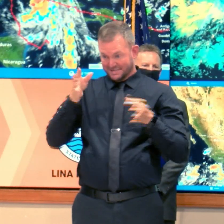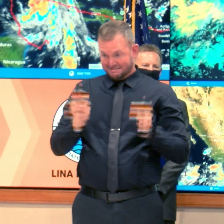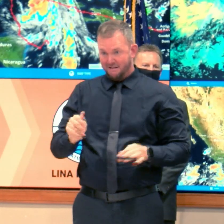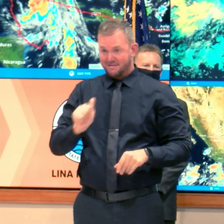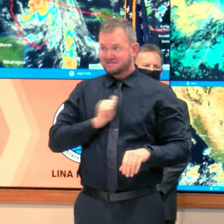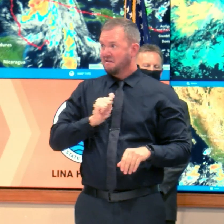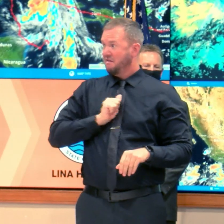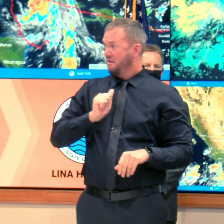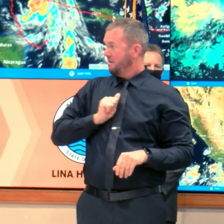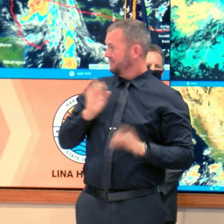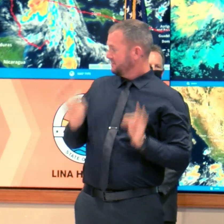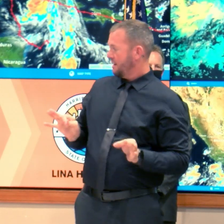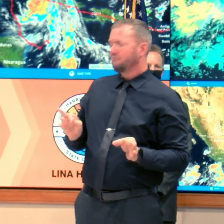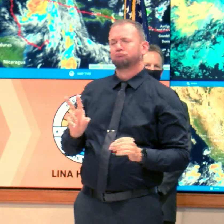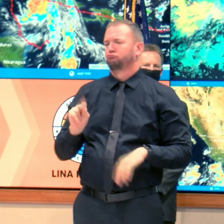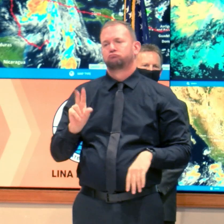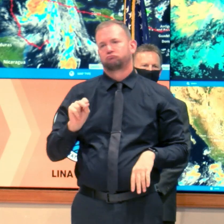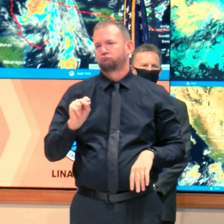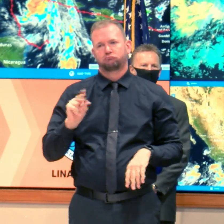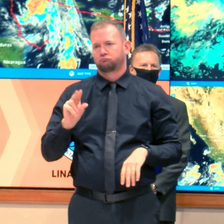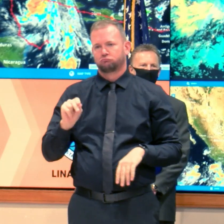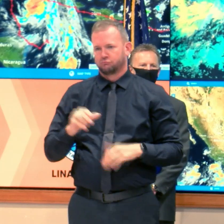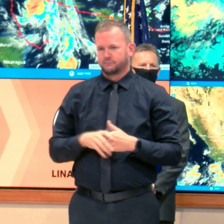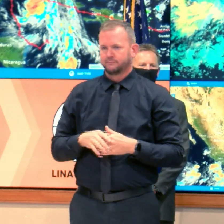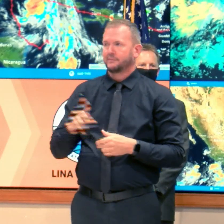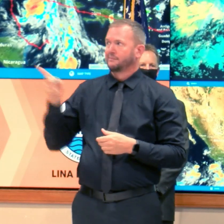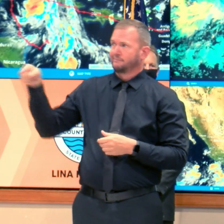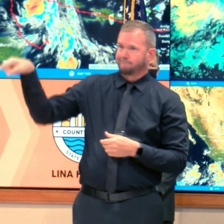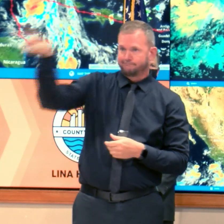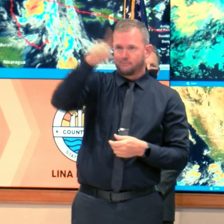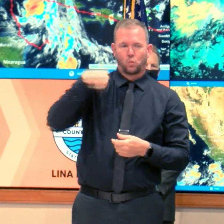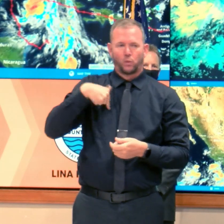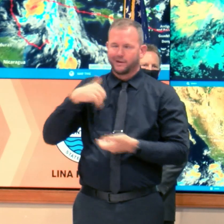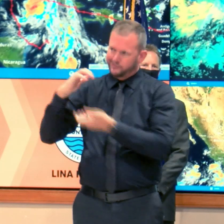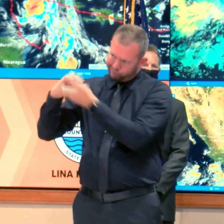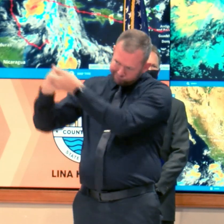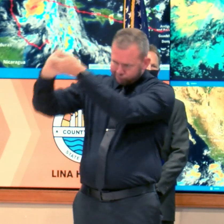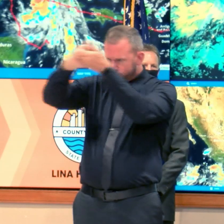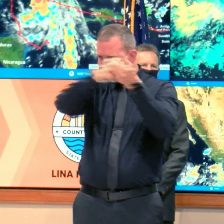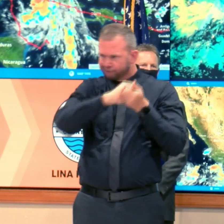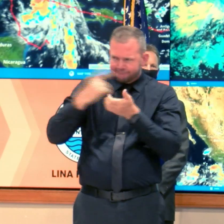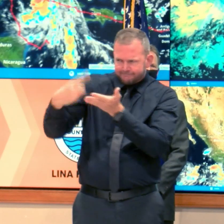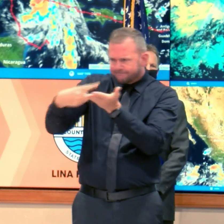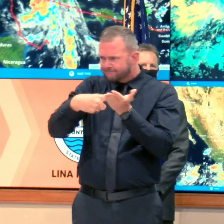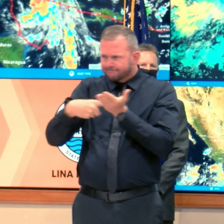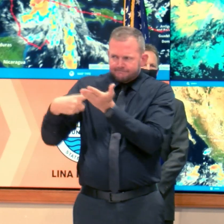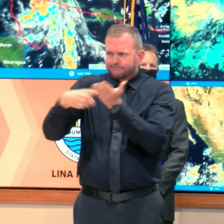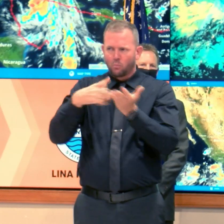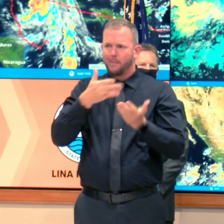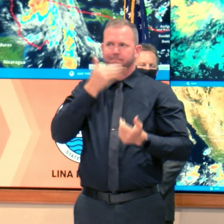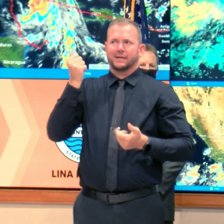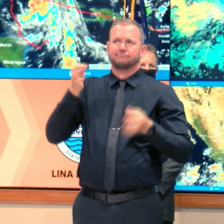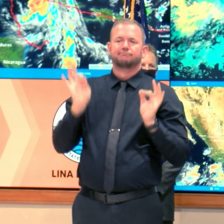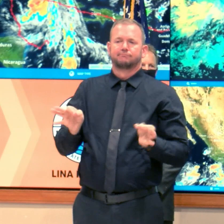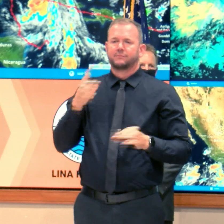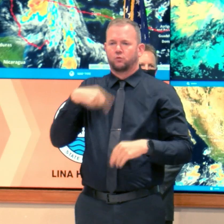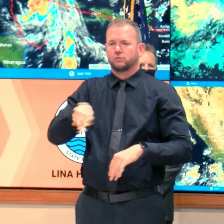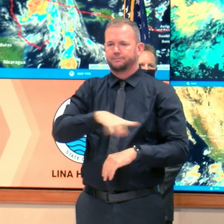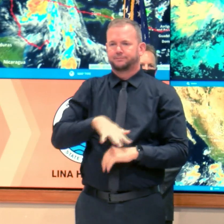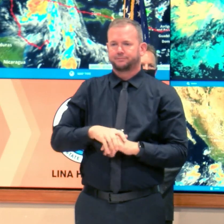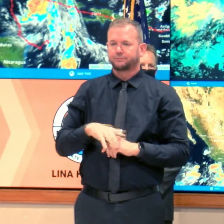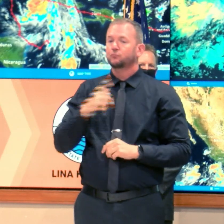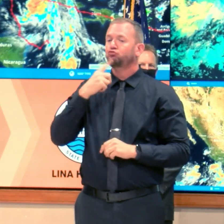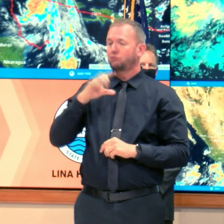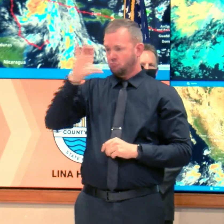to open emergency shelters. If sheltering is required, folks should not fear visiting those shelters. They've worked with FEMA,